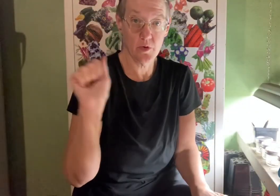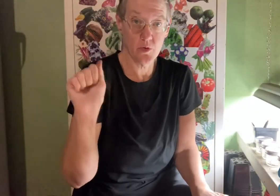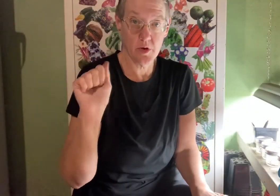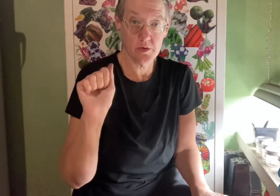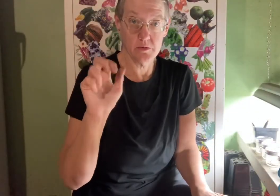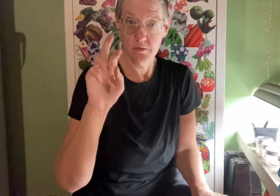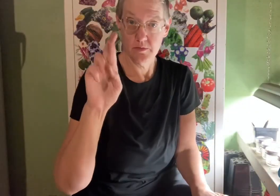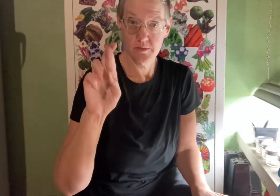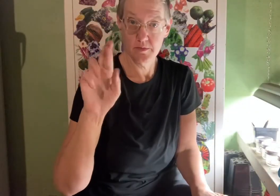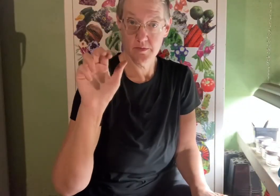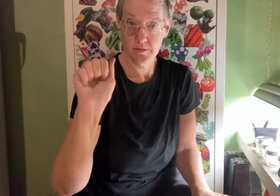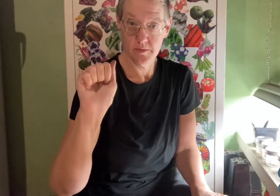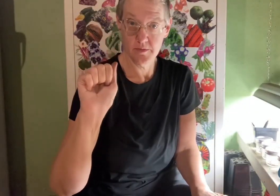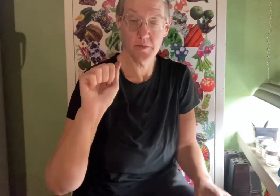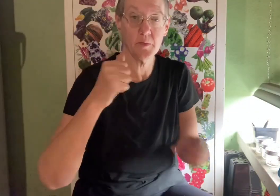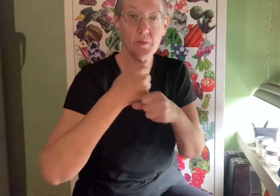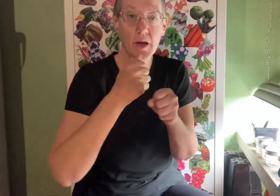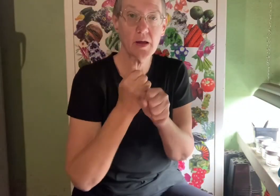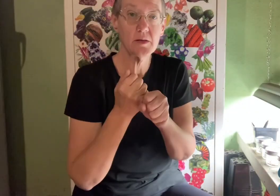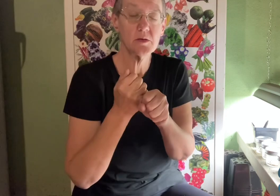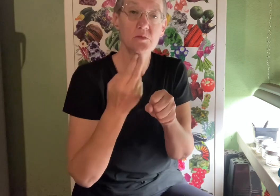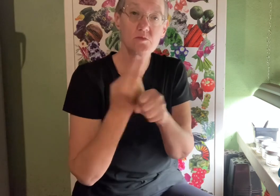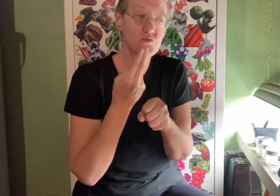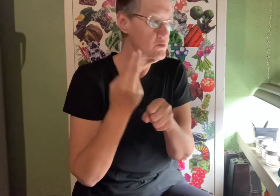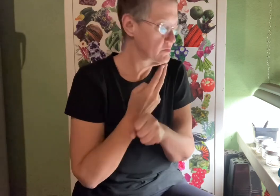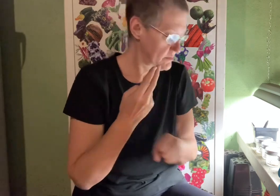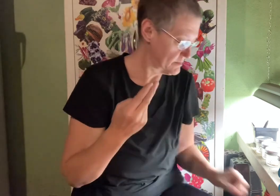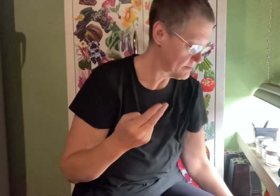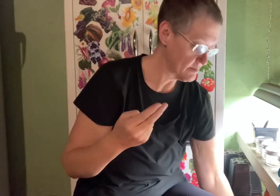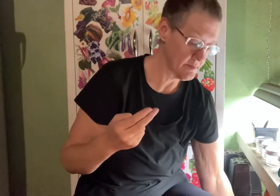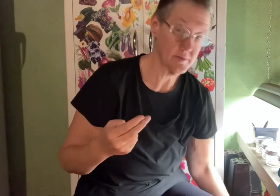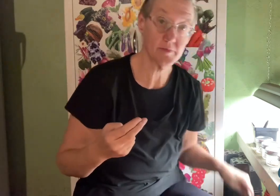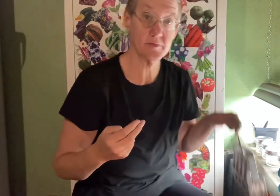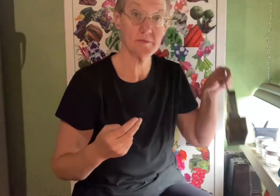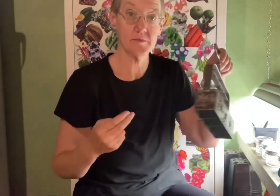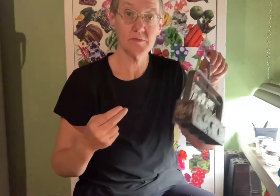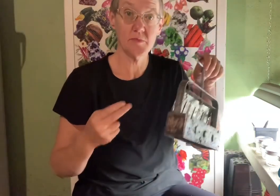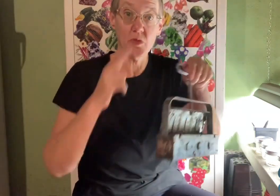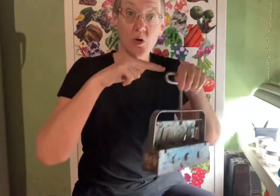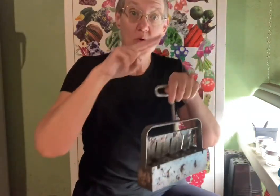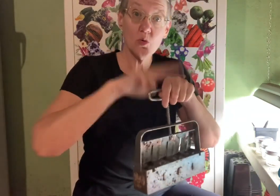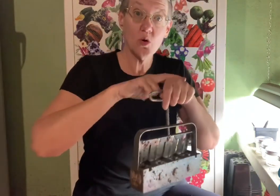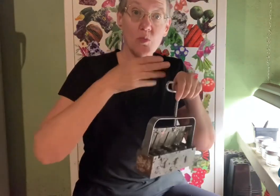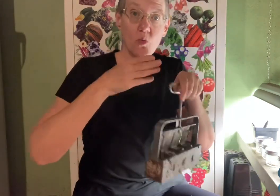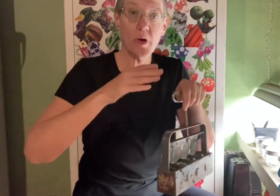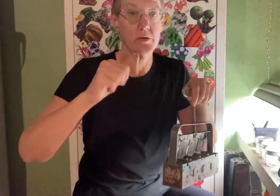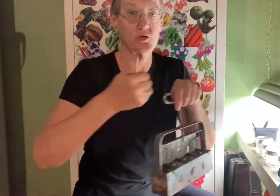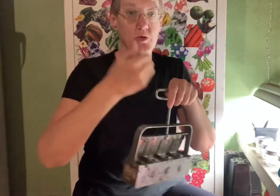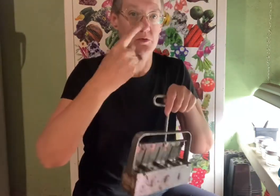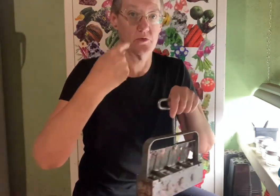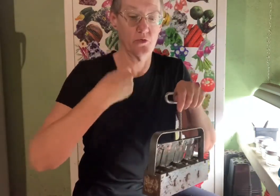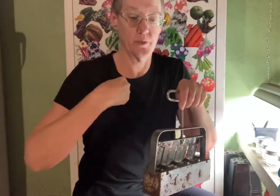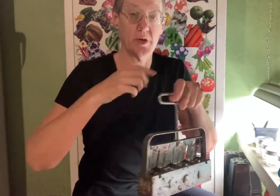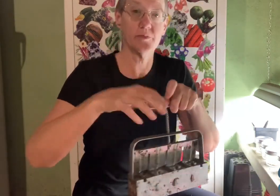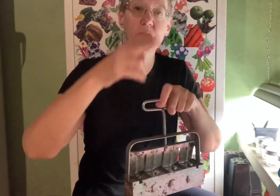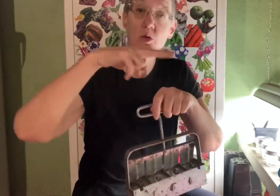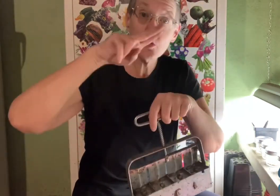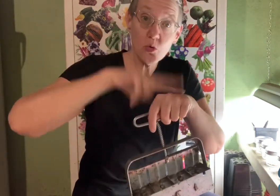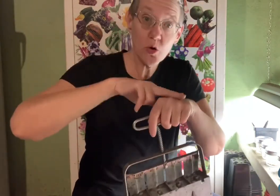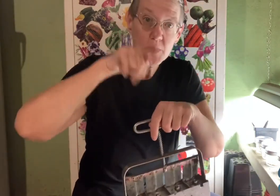Now, I live with arthritis, rheumatoid arthritis, and that makes using this soil blocker in the normal way a challenge